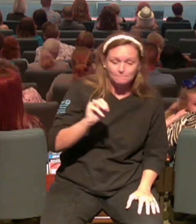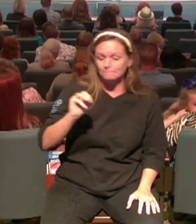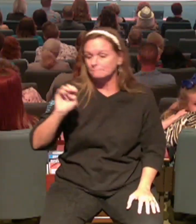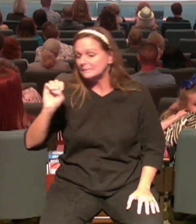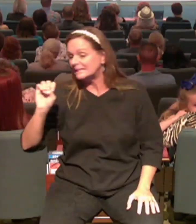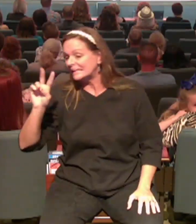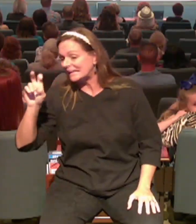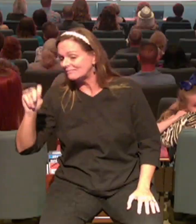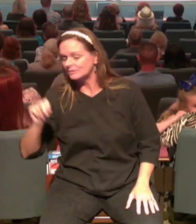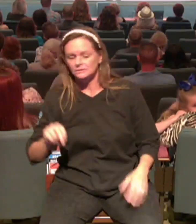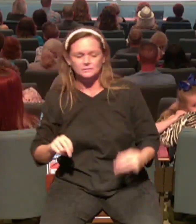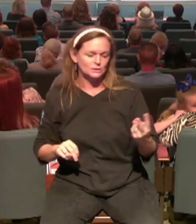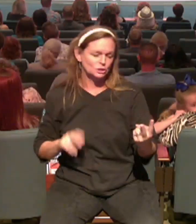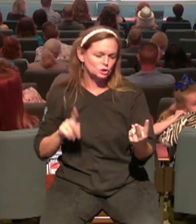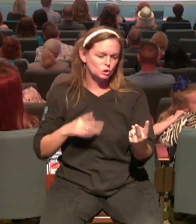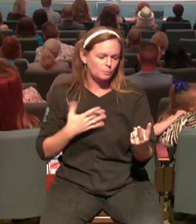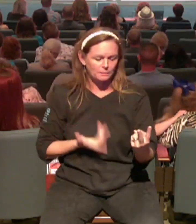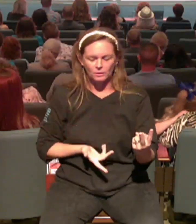it's only two people. Come on,